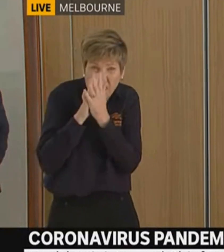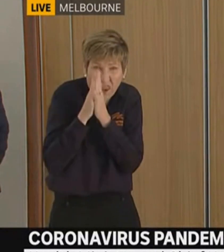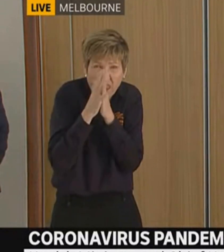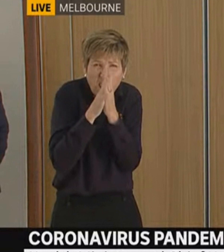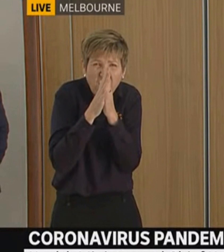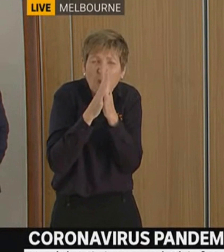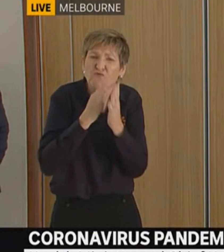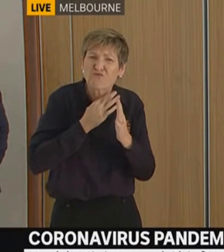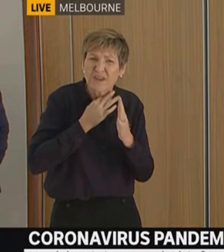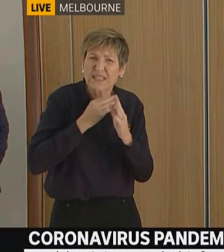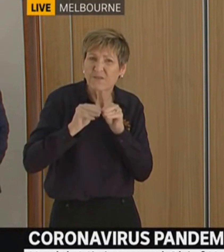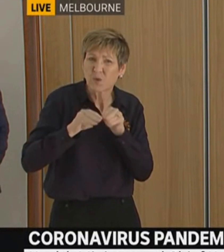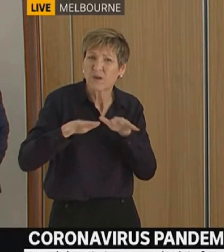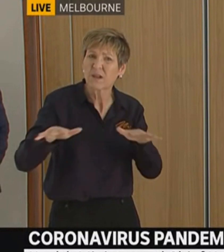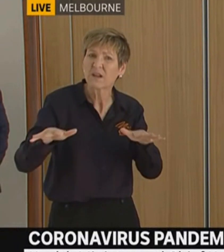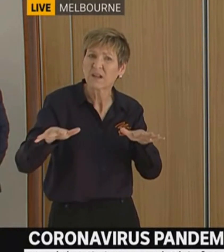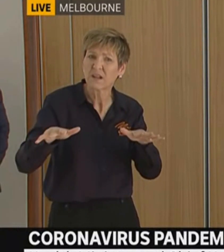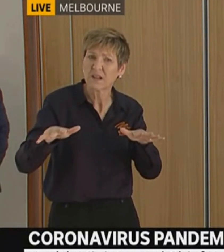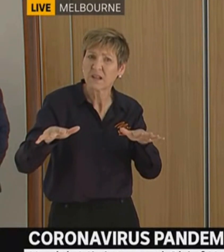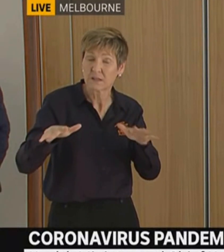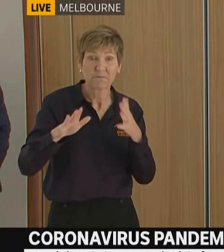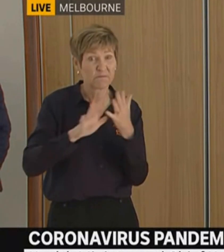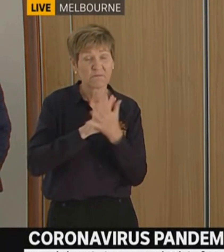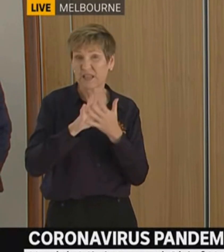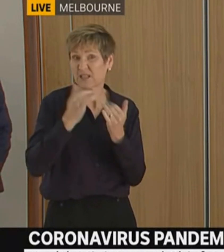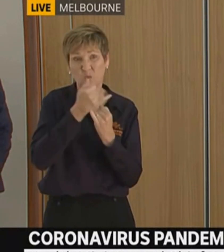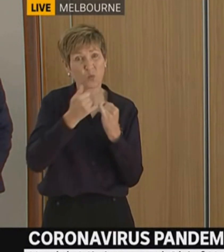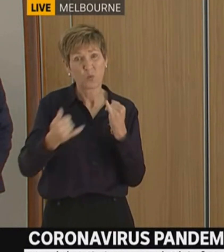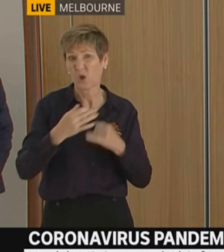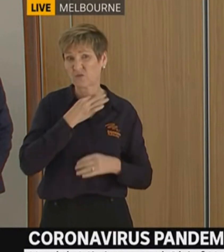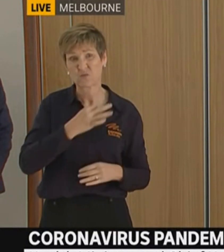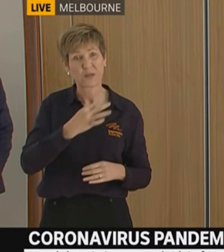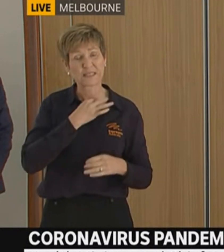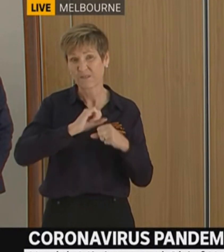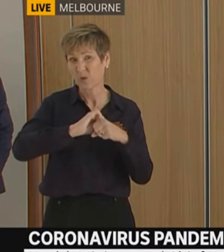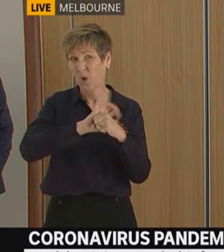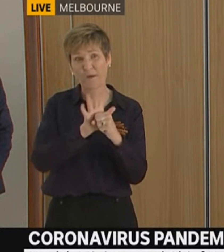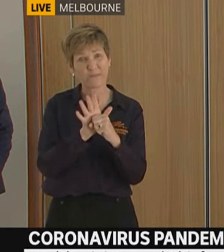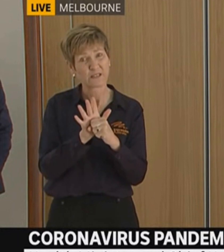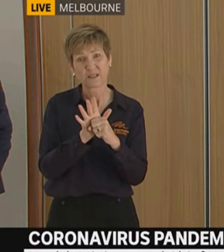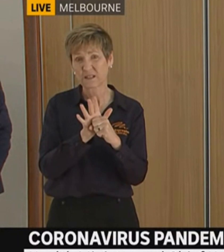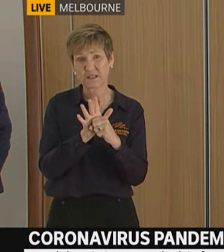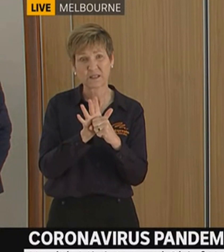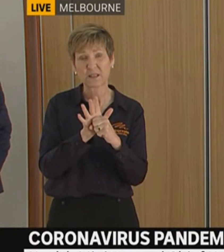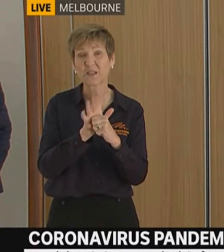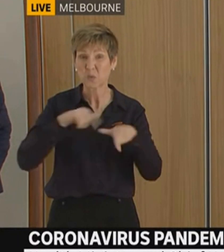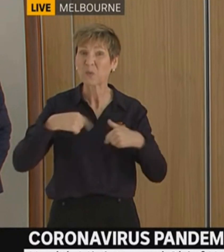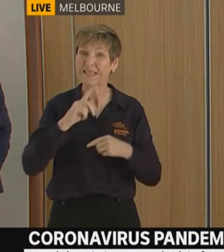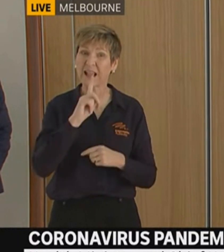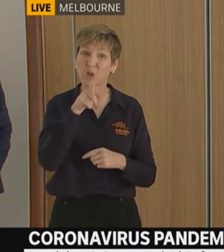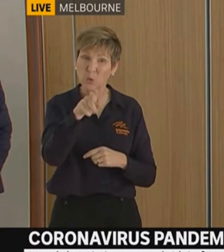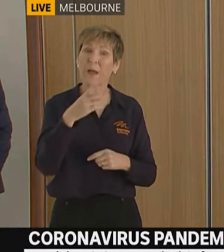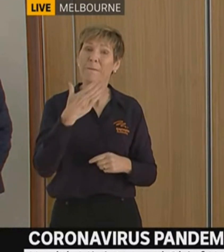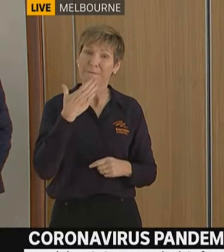The means of coming together and risking the spread of COVID-19 is something we say to